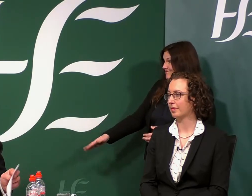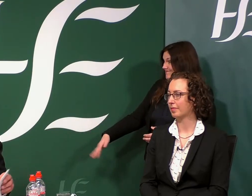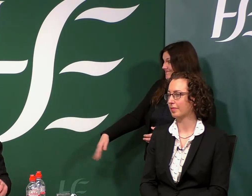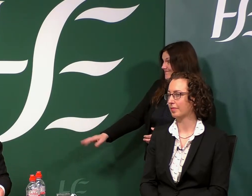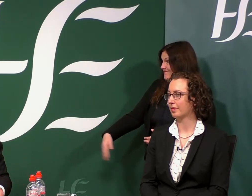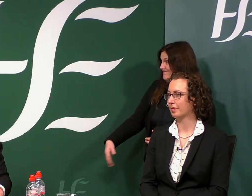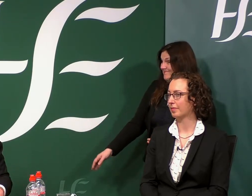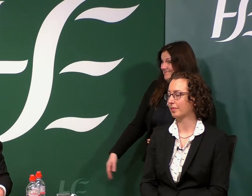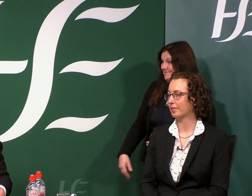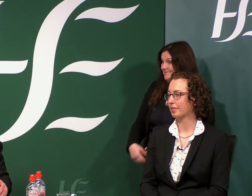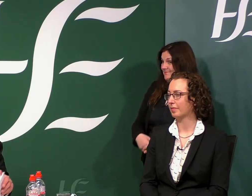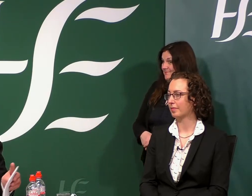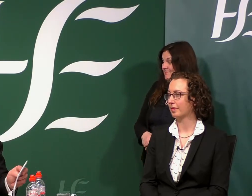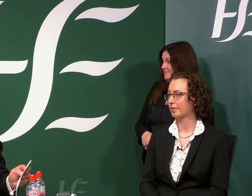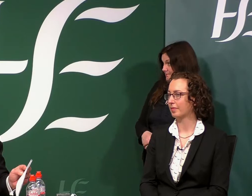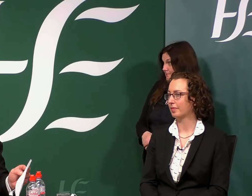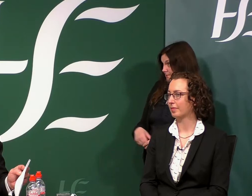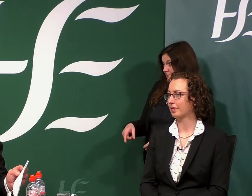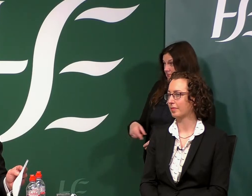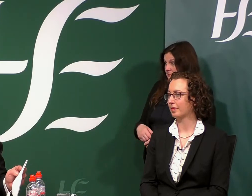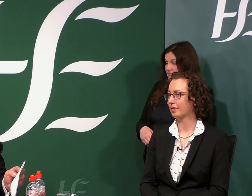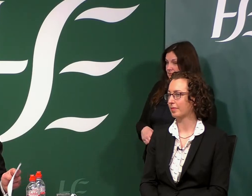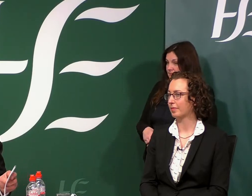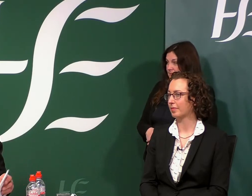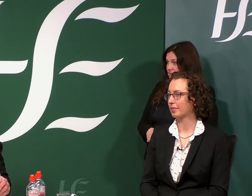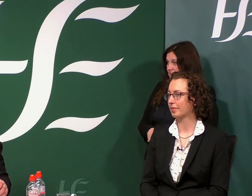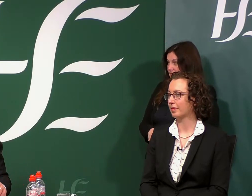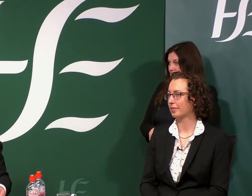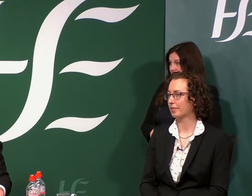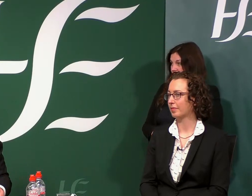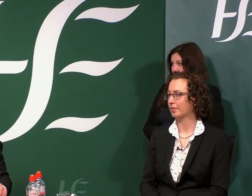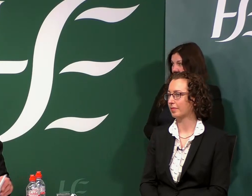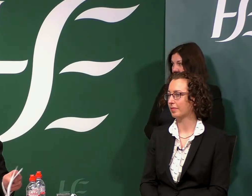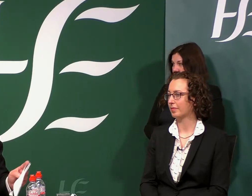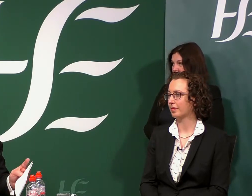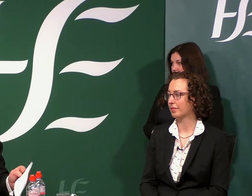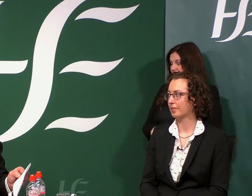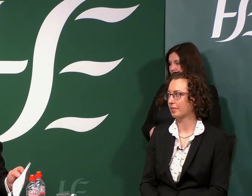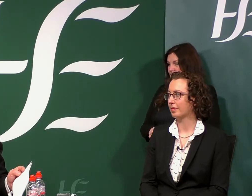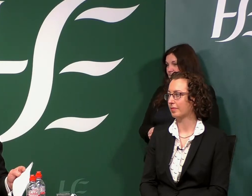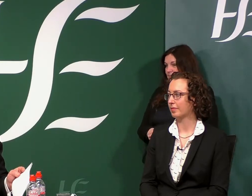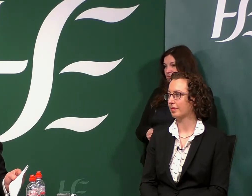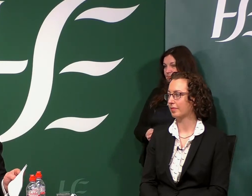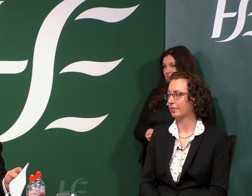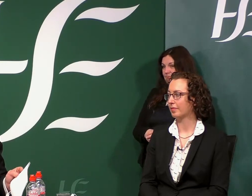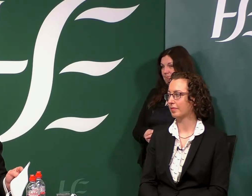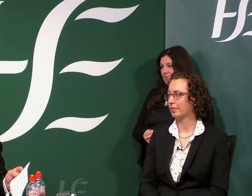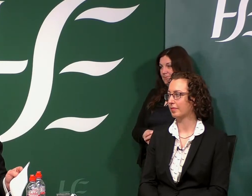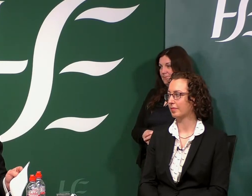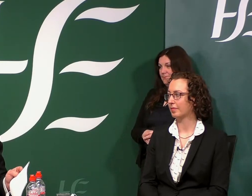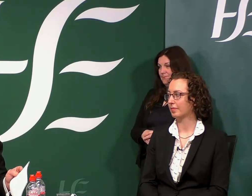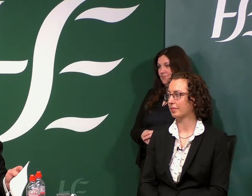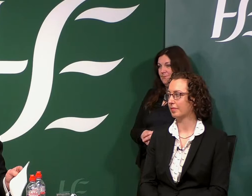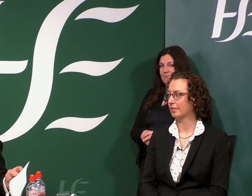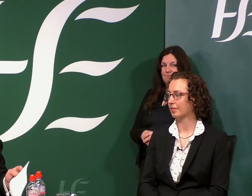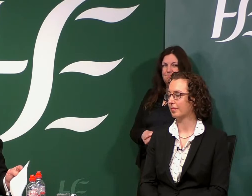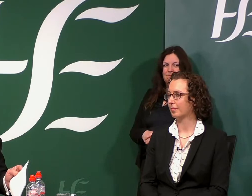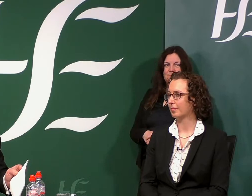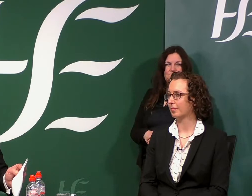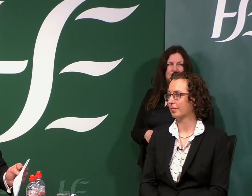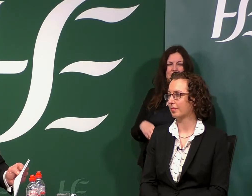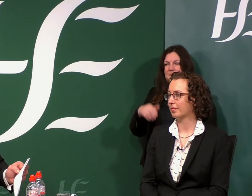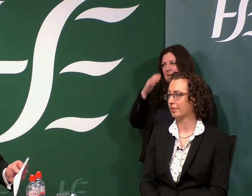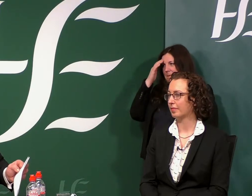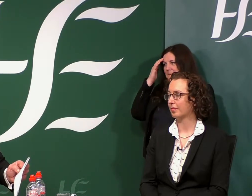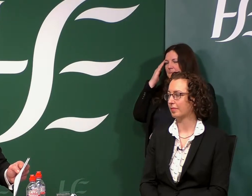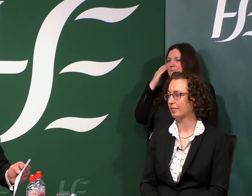do you think that travel ban is where we're looking at going, given the risks of more cases coming in or increasing further? Well, any decision of that